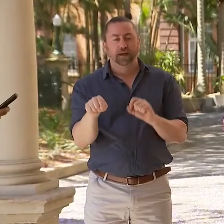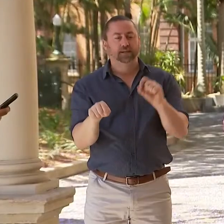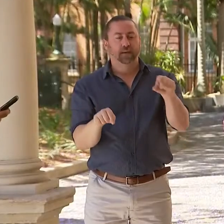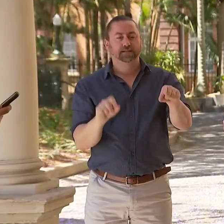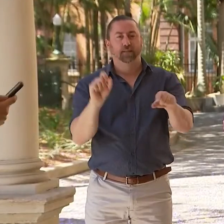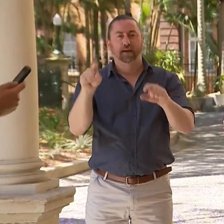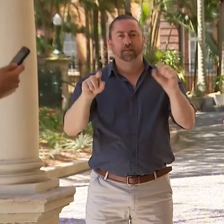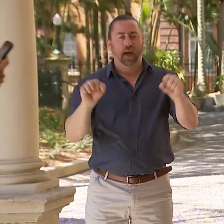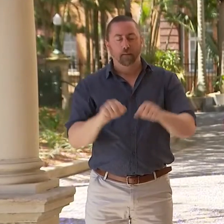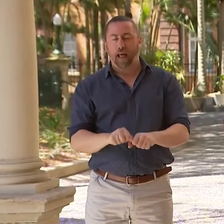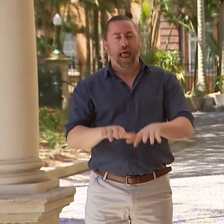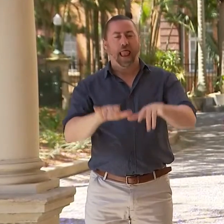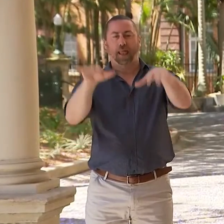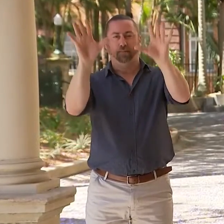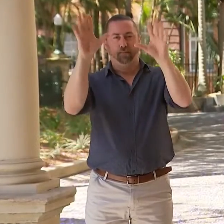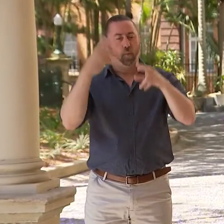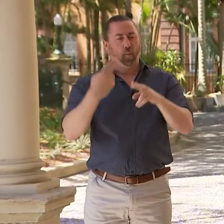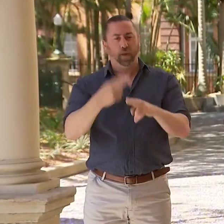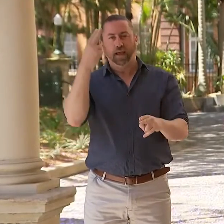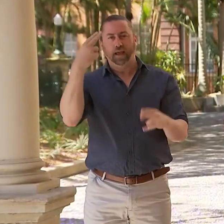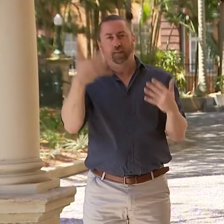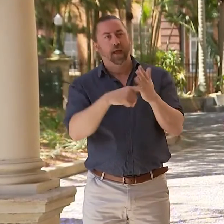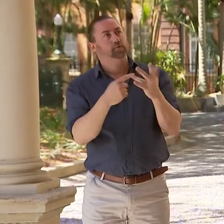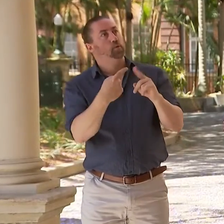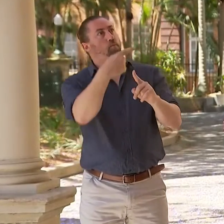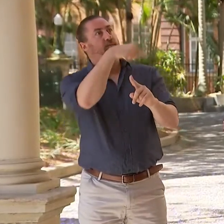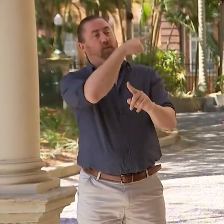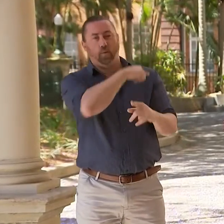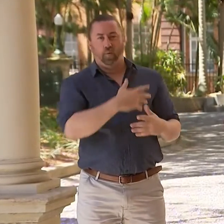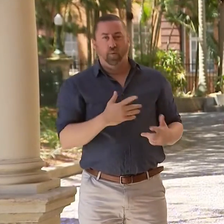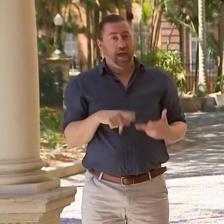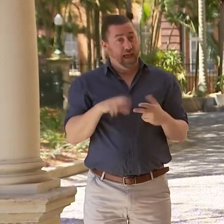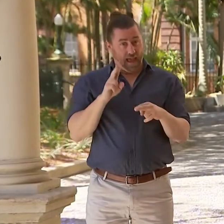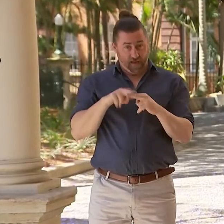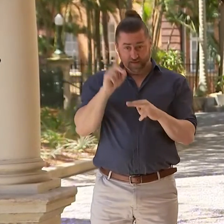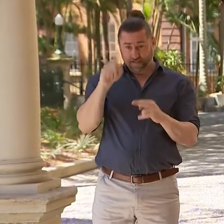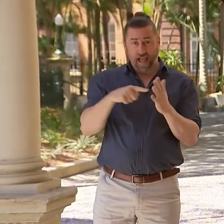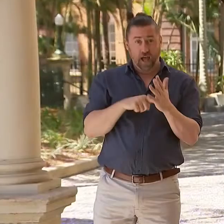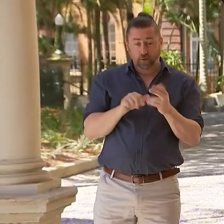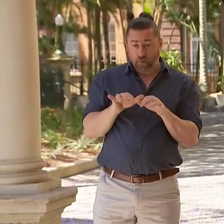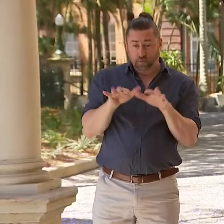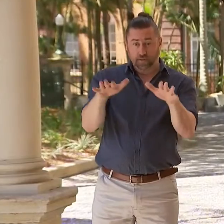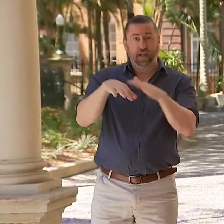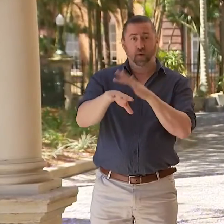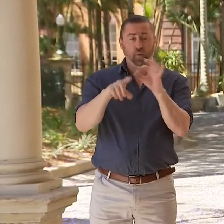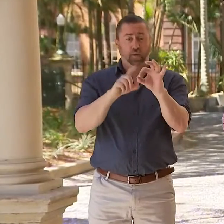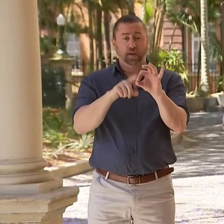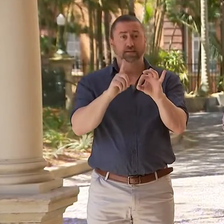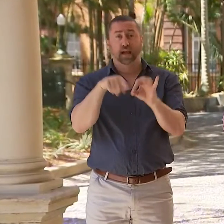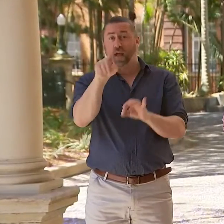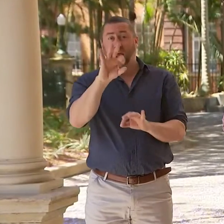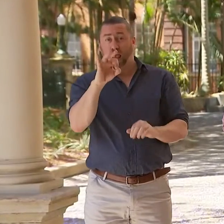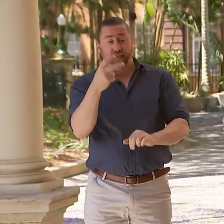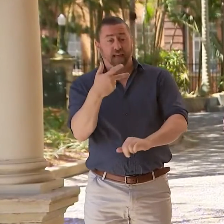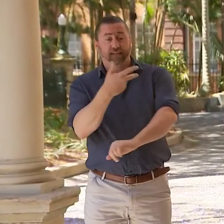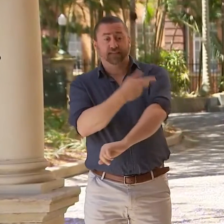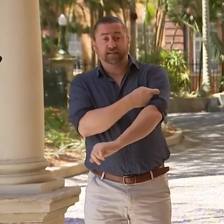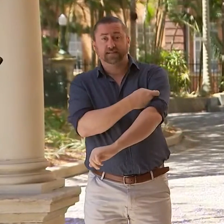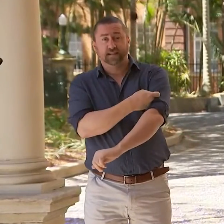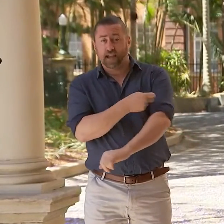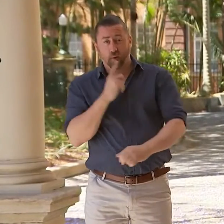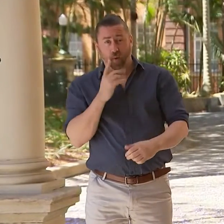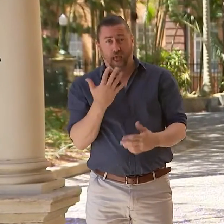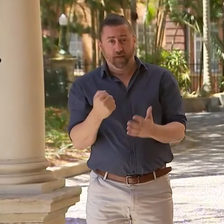of 8, it will be very, very difficult once this virus starts circulating for people who aren't vaccinated to escape